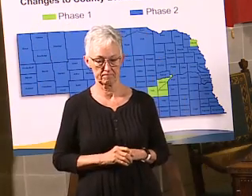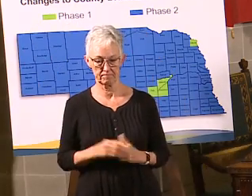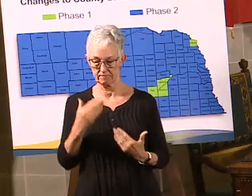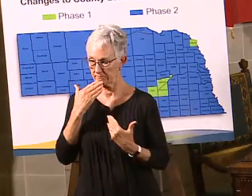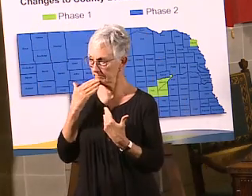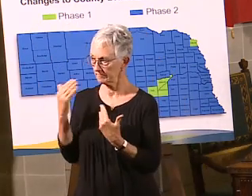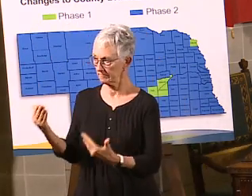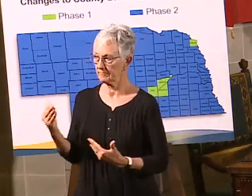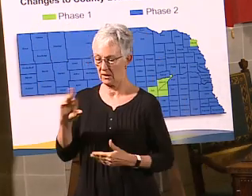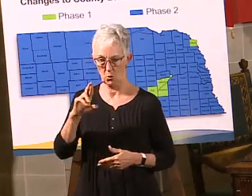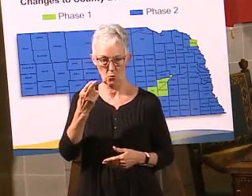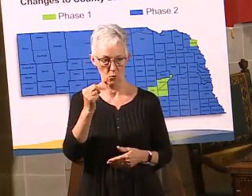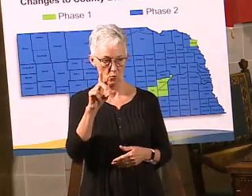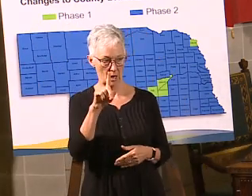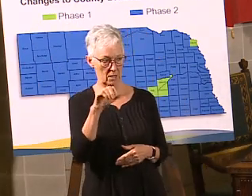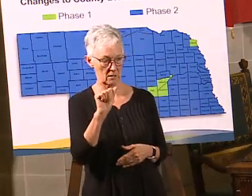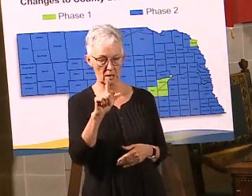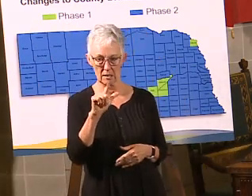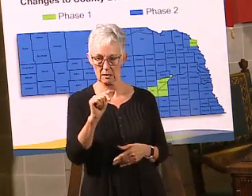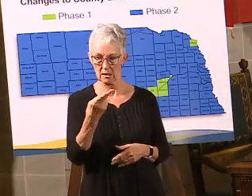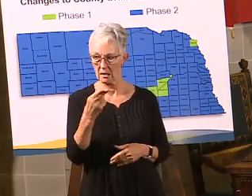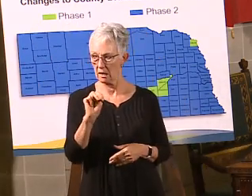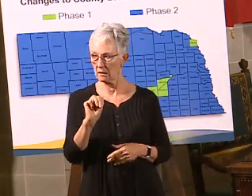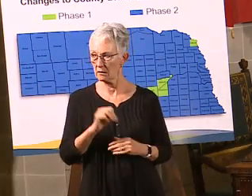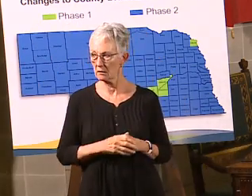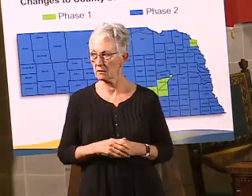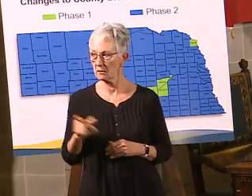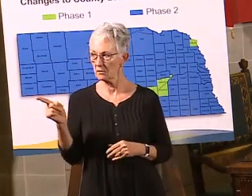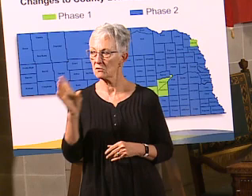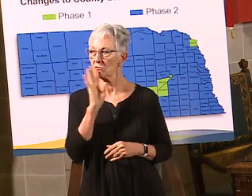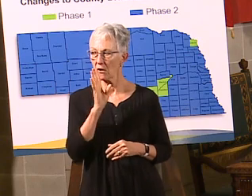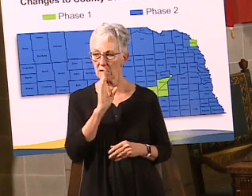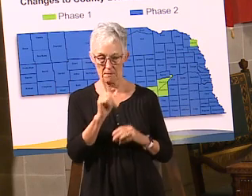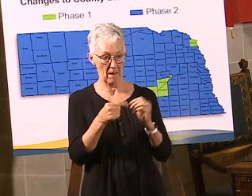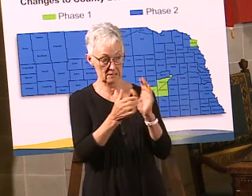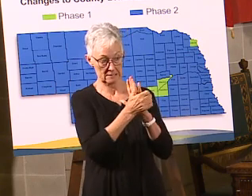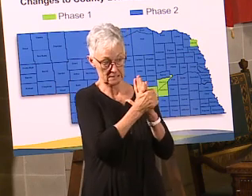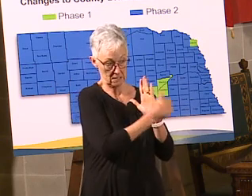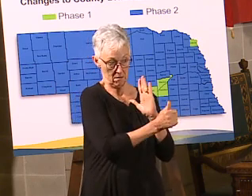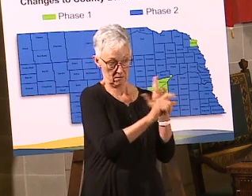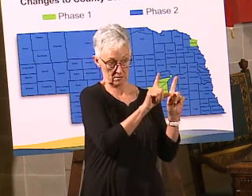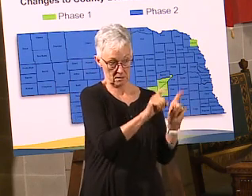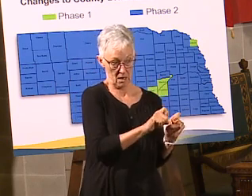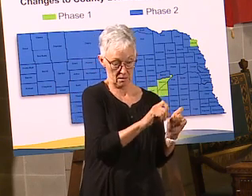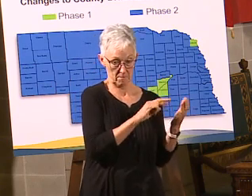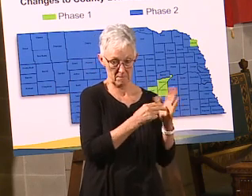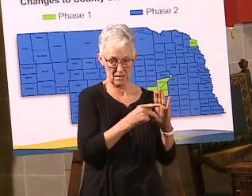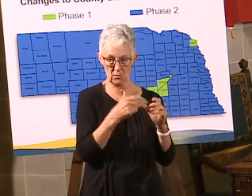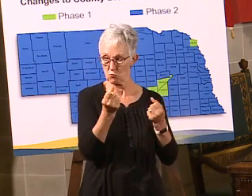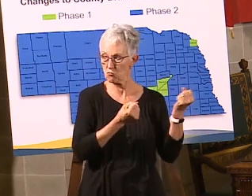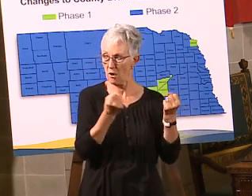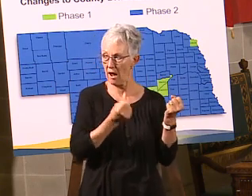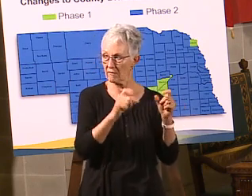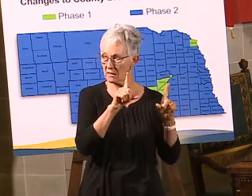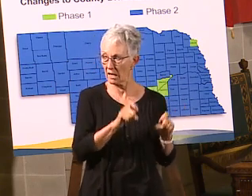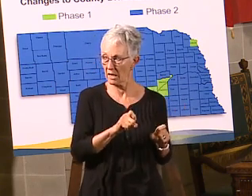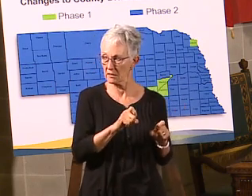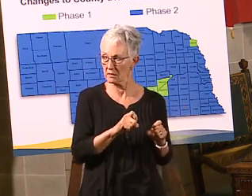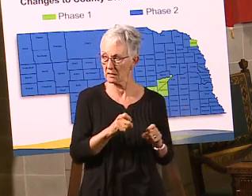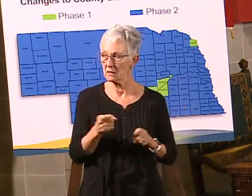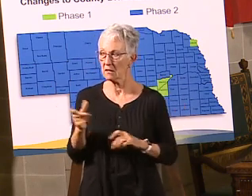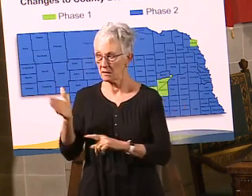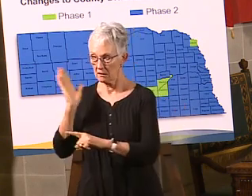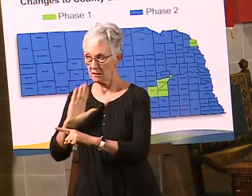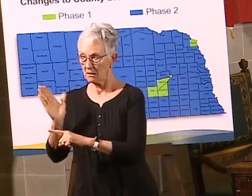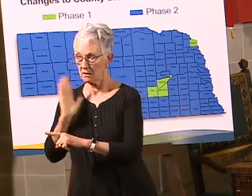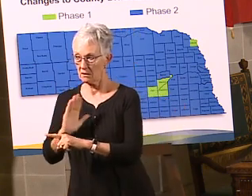Thank you very much, Rhonda. And just so we're clear, again, when we're talking about skills test, that's a driving test. Right. And so in the past, you've always had to schedule, make an appointment with that.